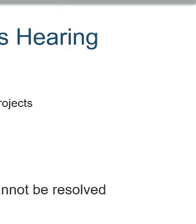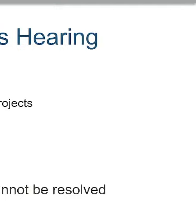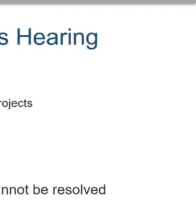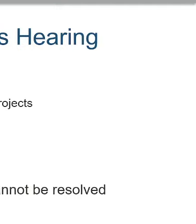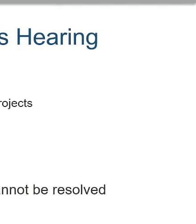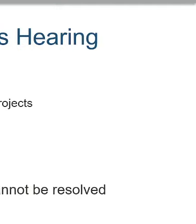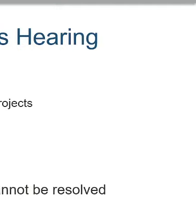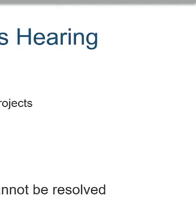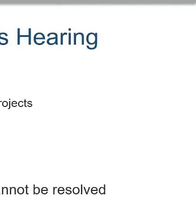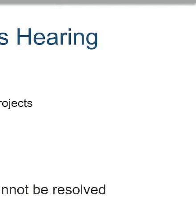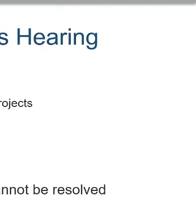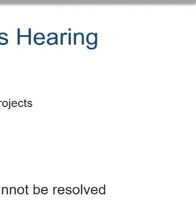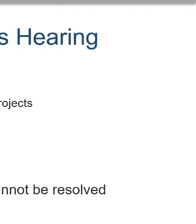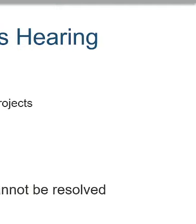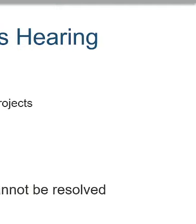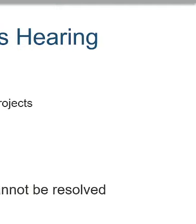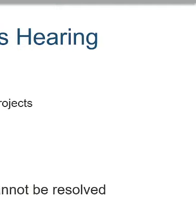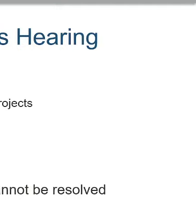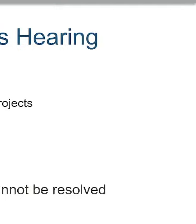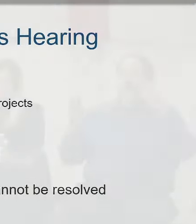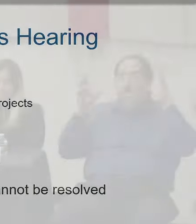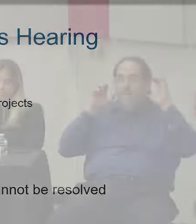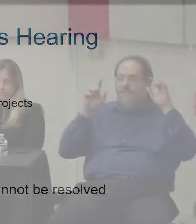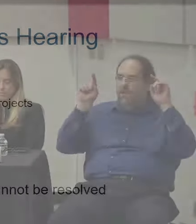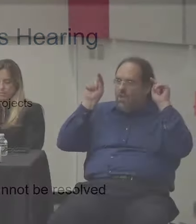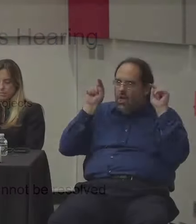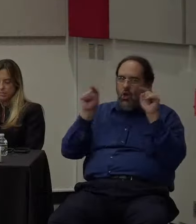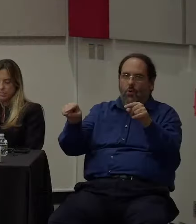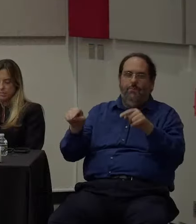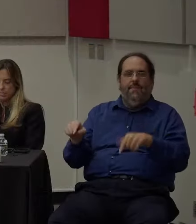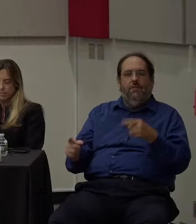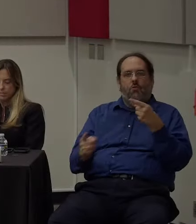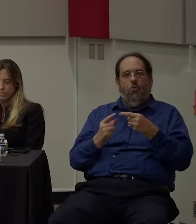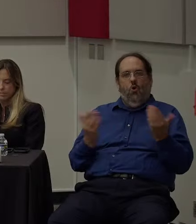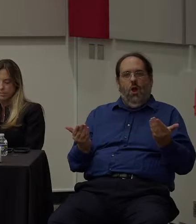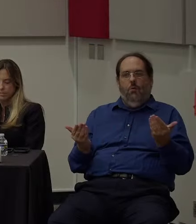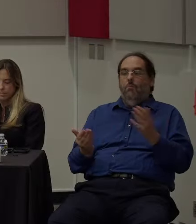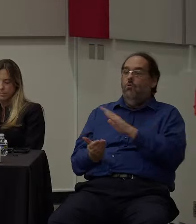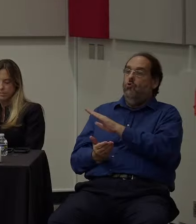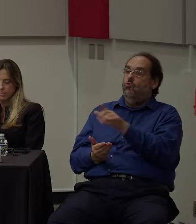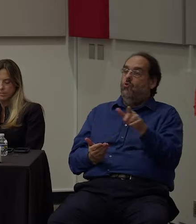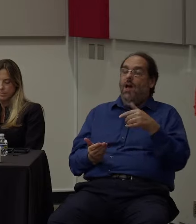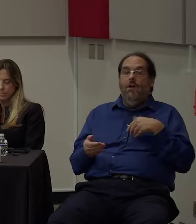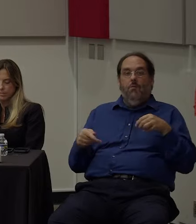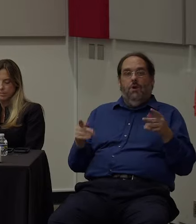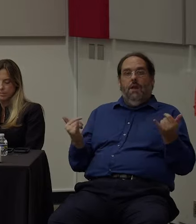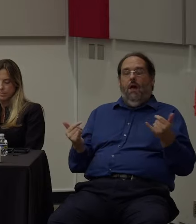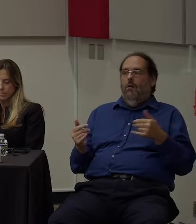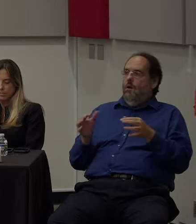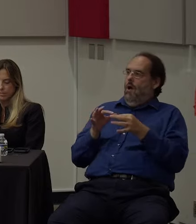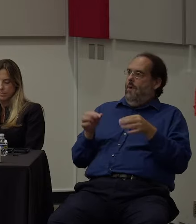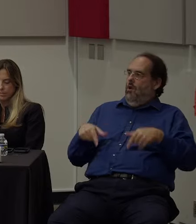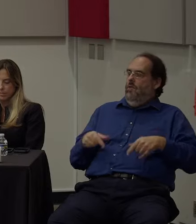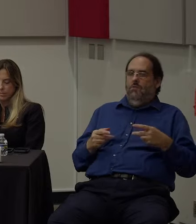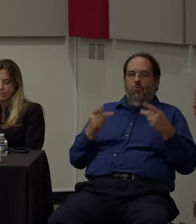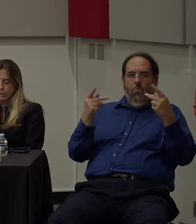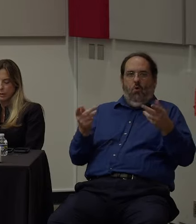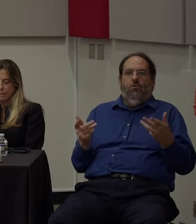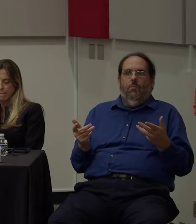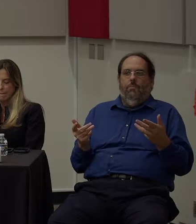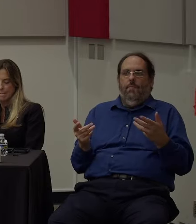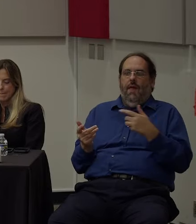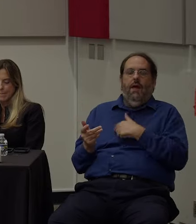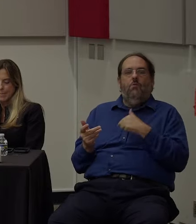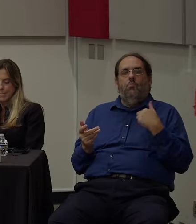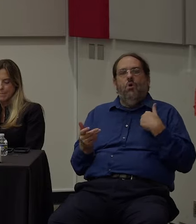that this is where we listen to you. This is your opportunity to comment on the proposal,